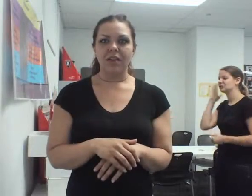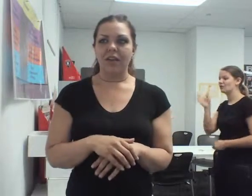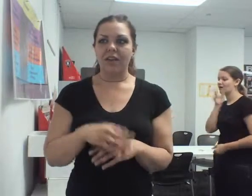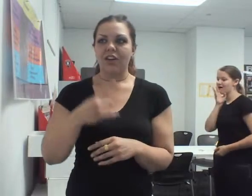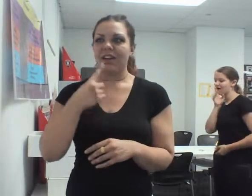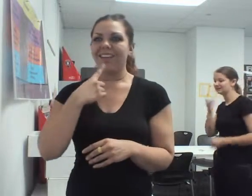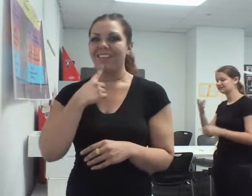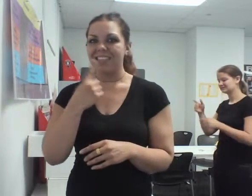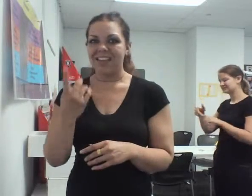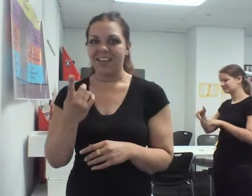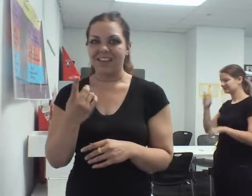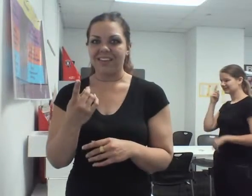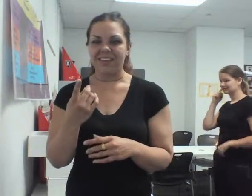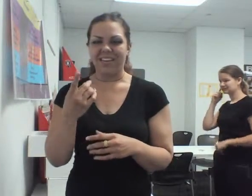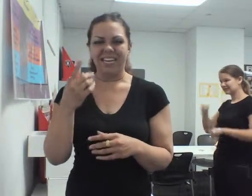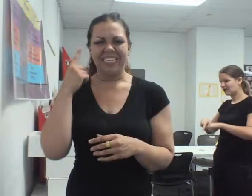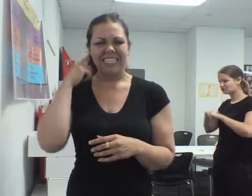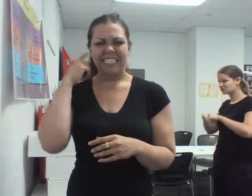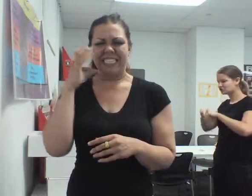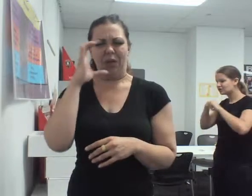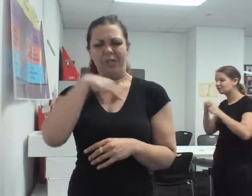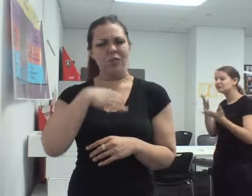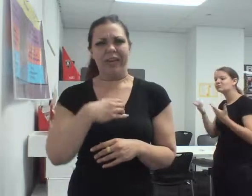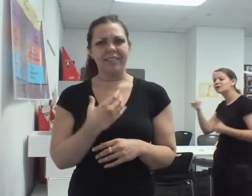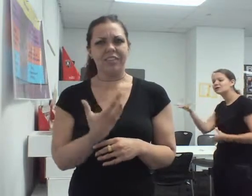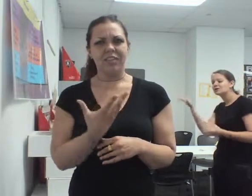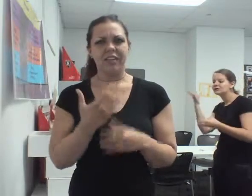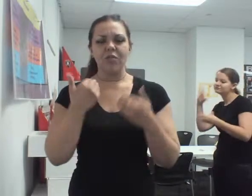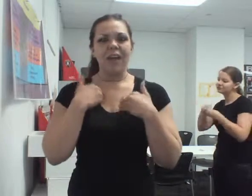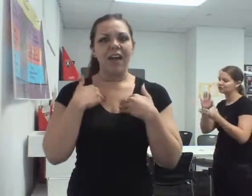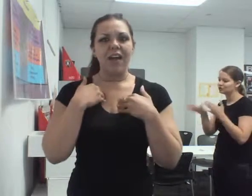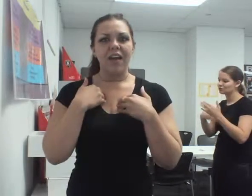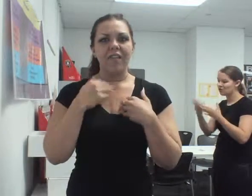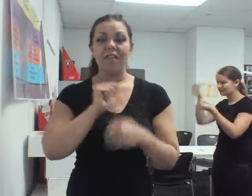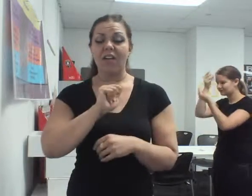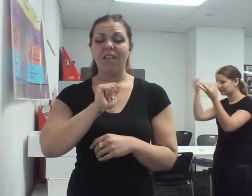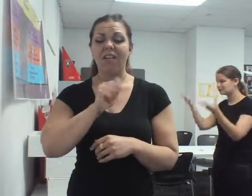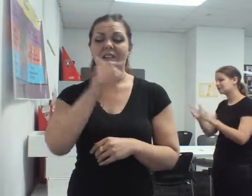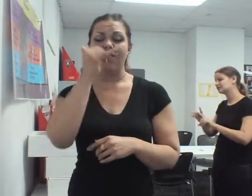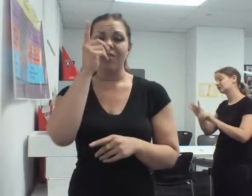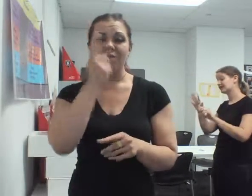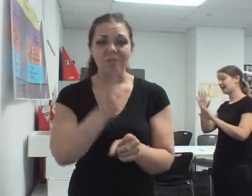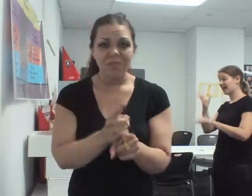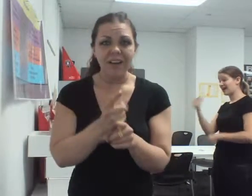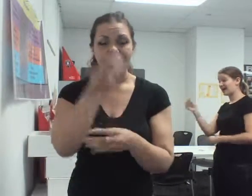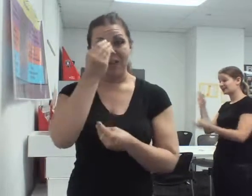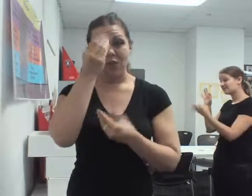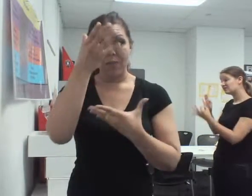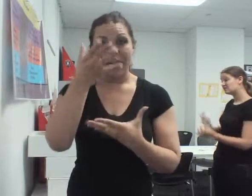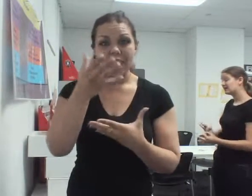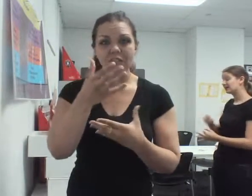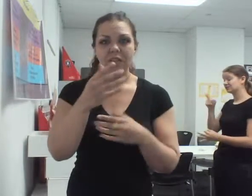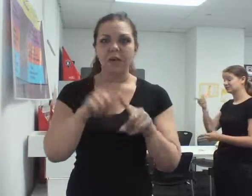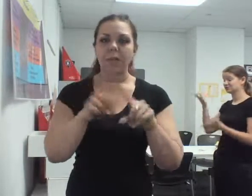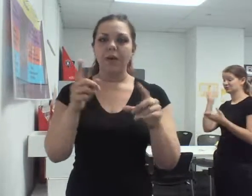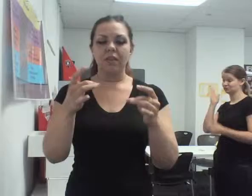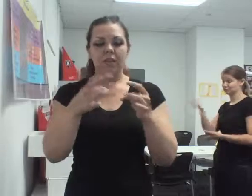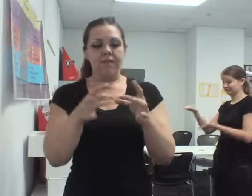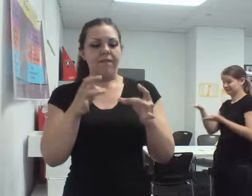and you may be getting all the information, and it may be all the right information, and the feedback you're going to be getting is, make it sound